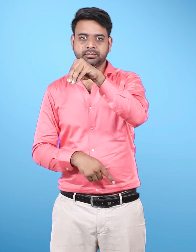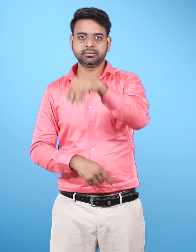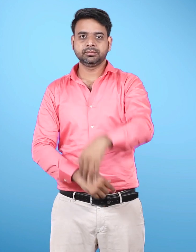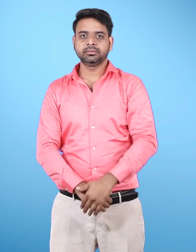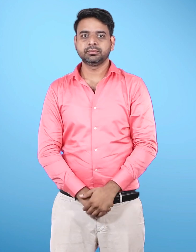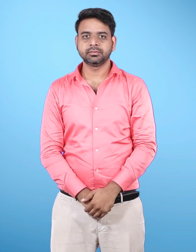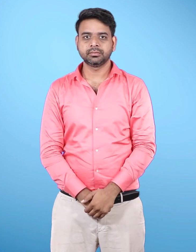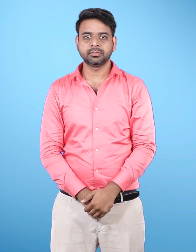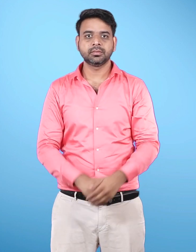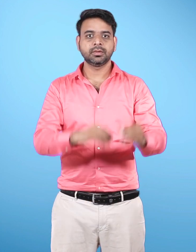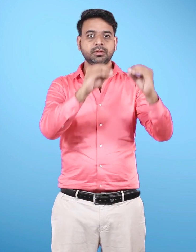blank. B.